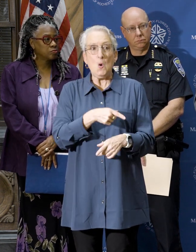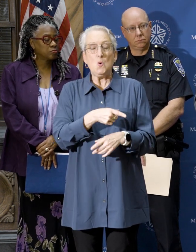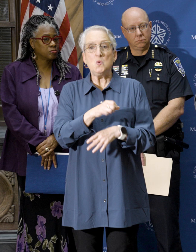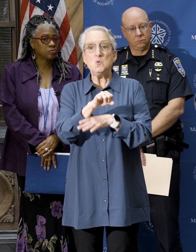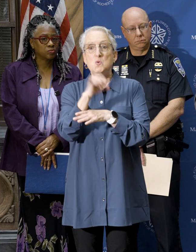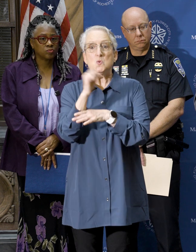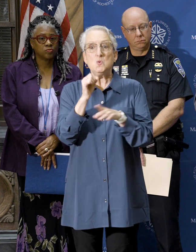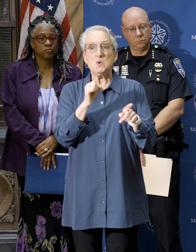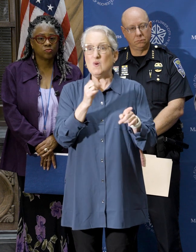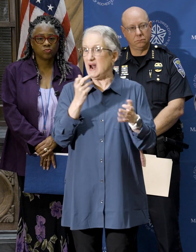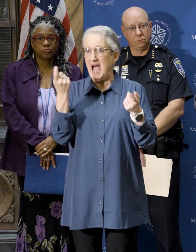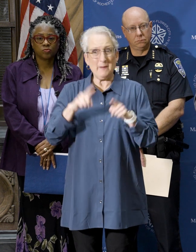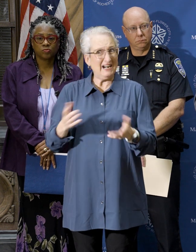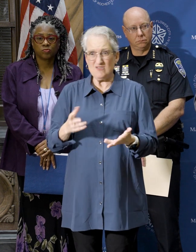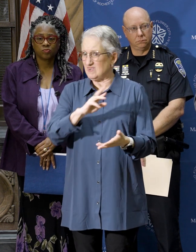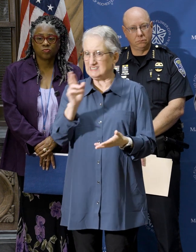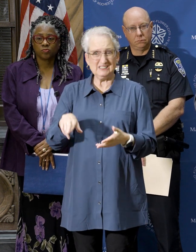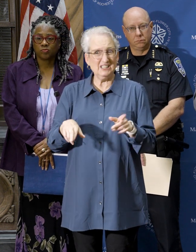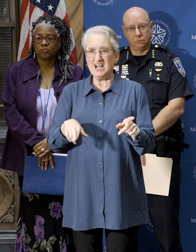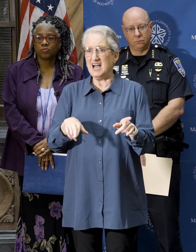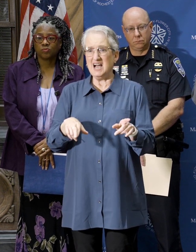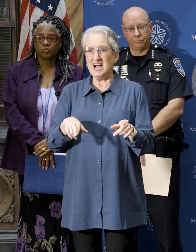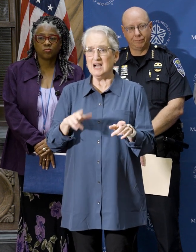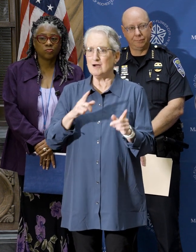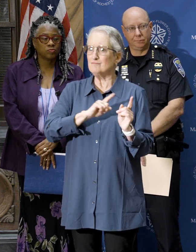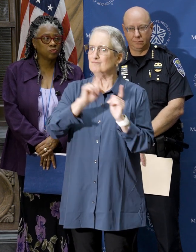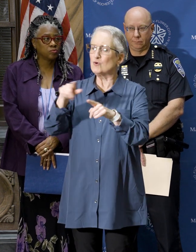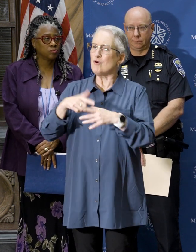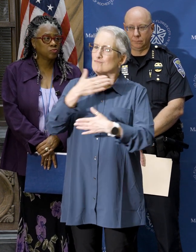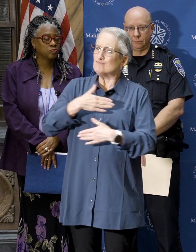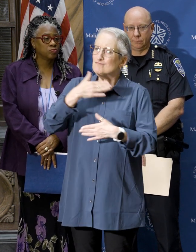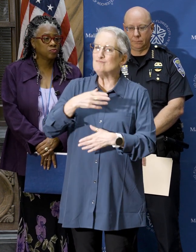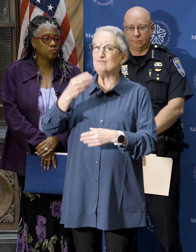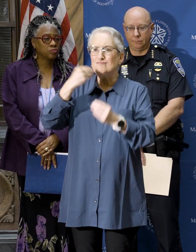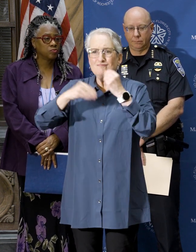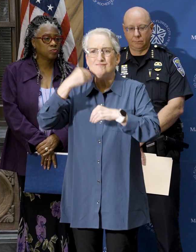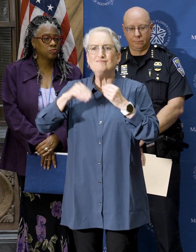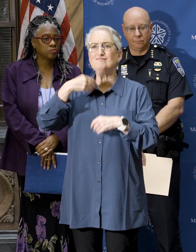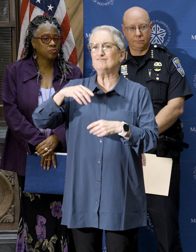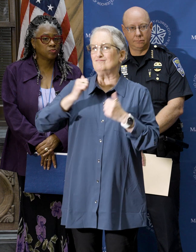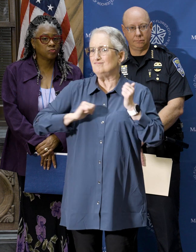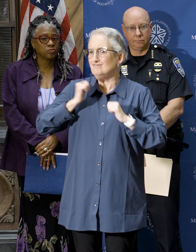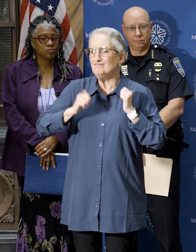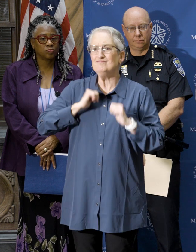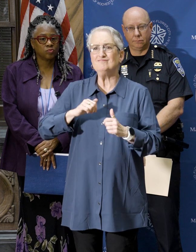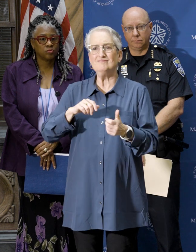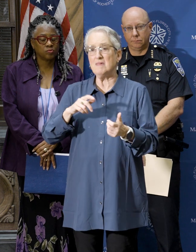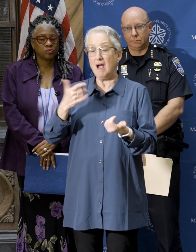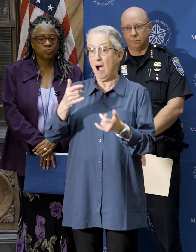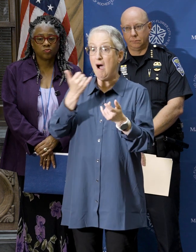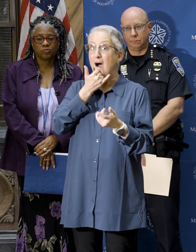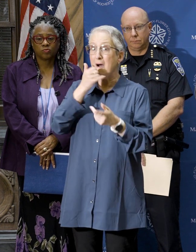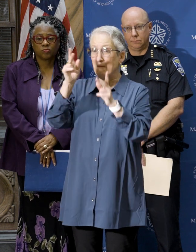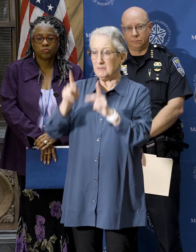time, not because you want to go and wreak havoc. One person ruins it for everybody else, and we're tired of it. We want people to be able to go out to the bars and clubs